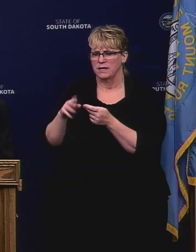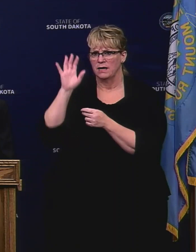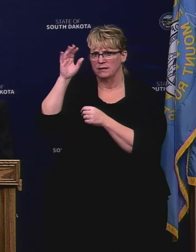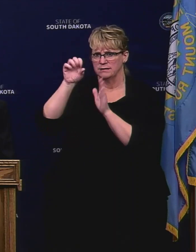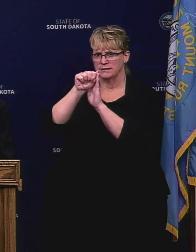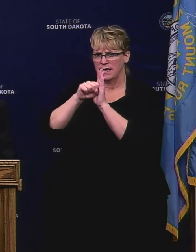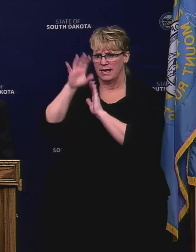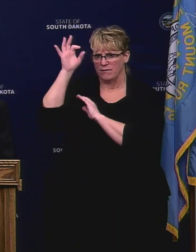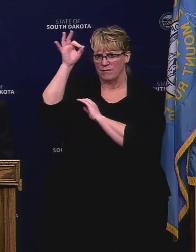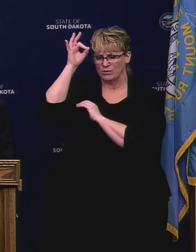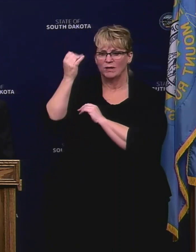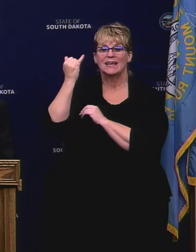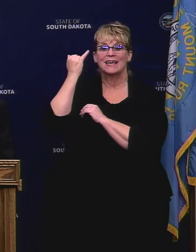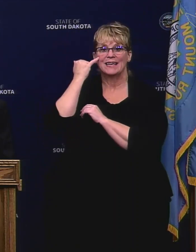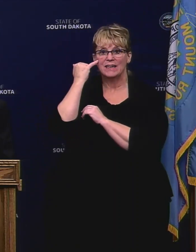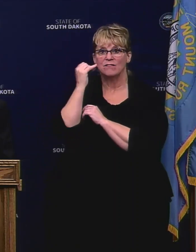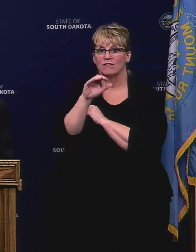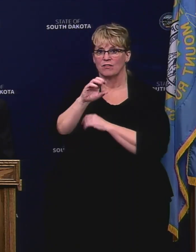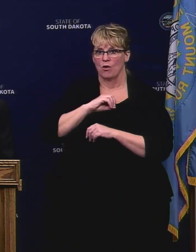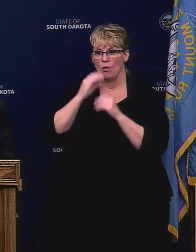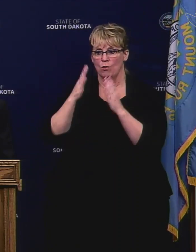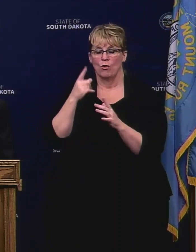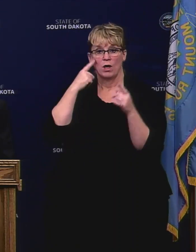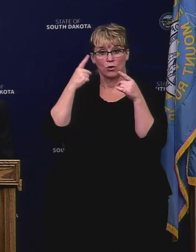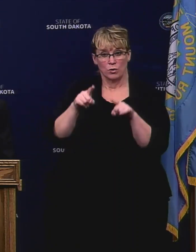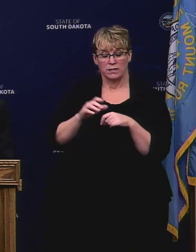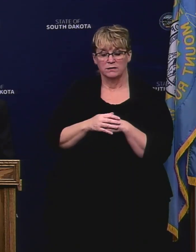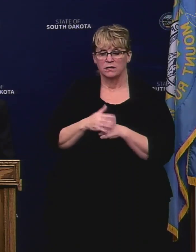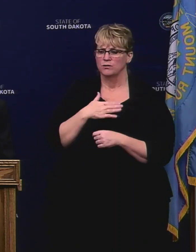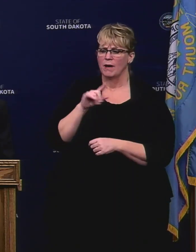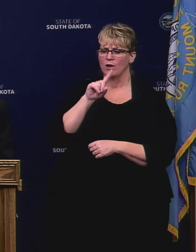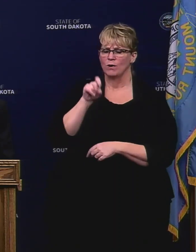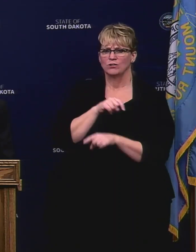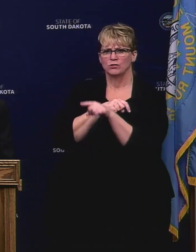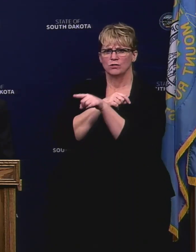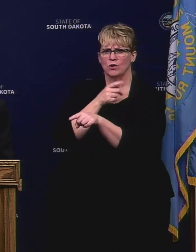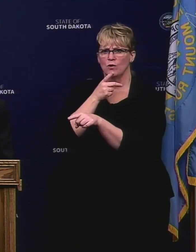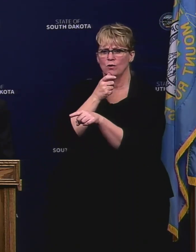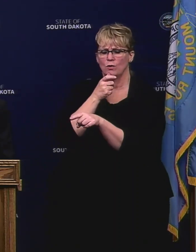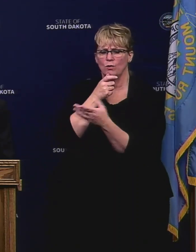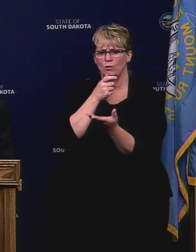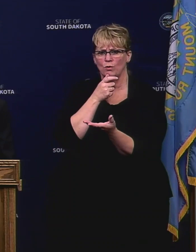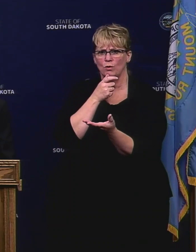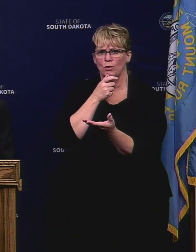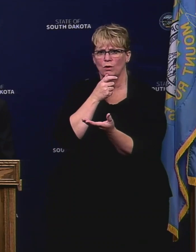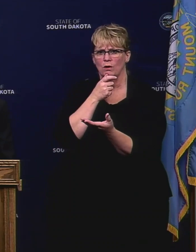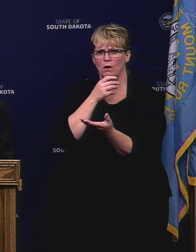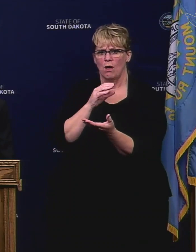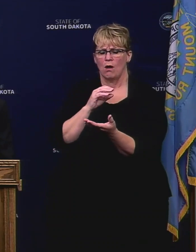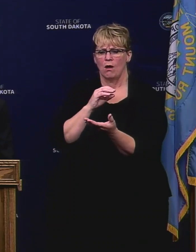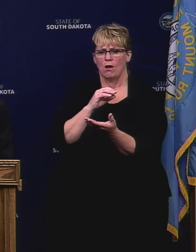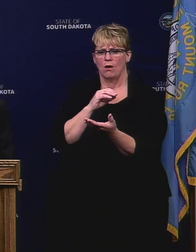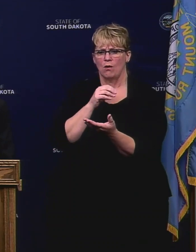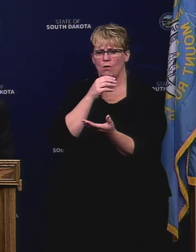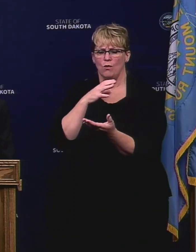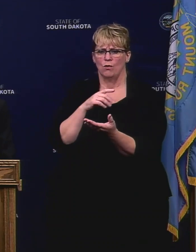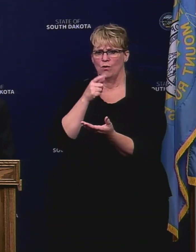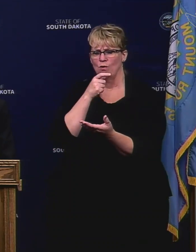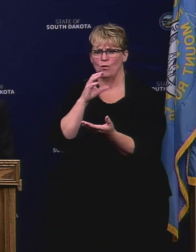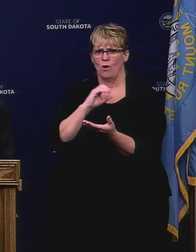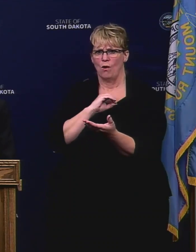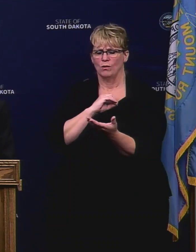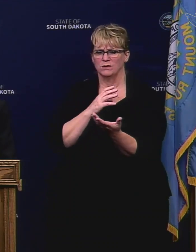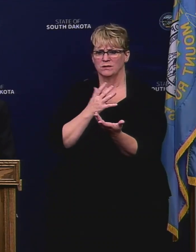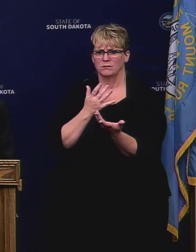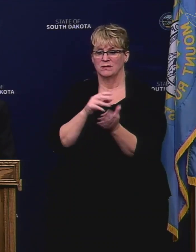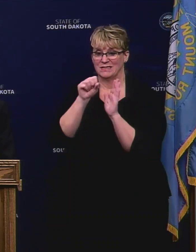highways if the owner agrees. So my question is, who does own state and federal? I mean, it may be obvious.